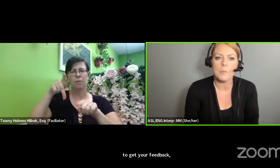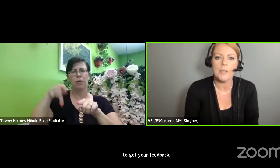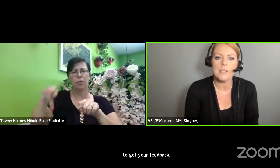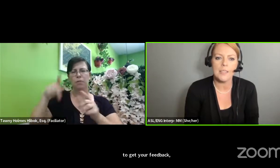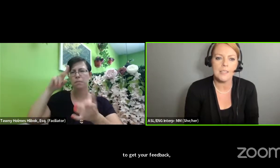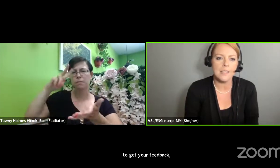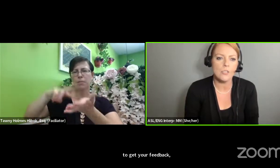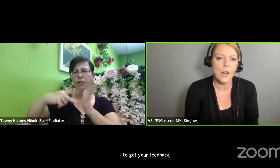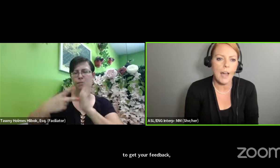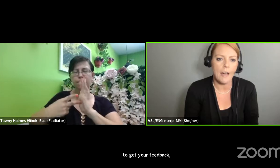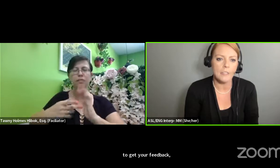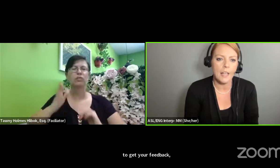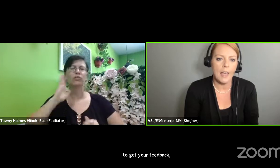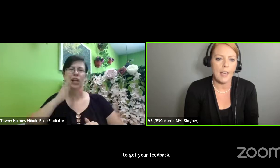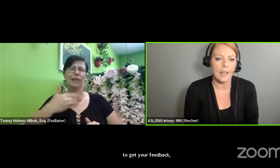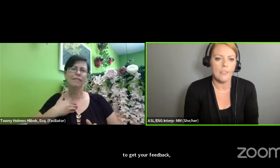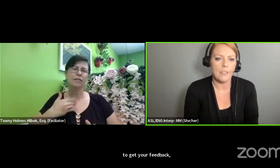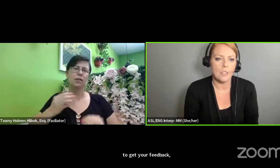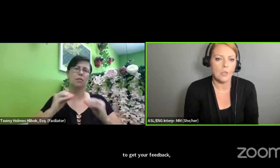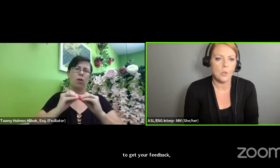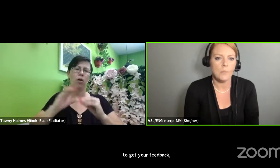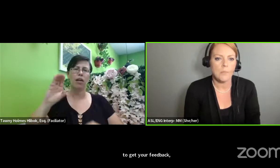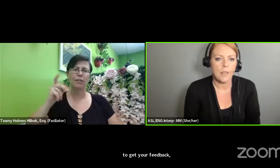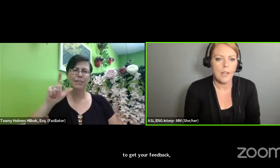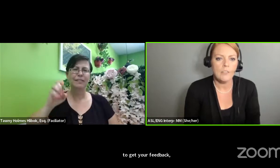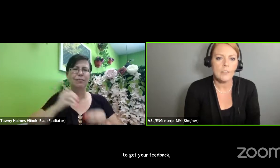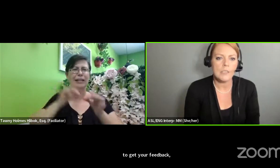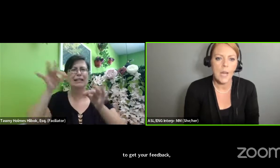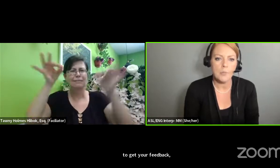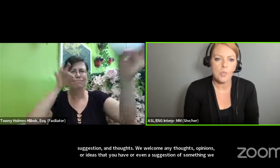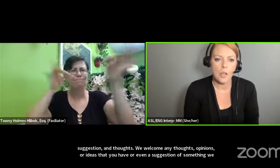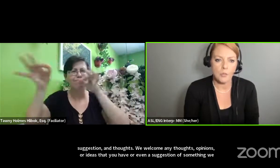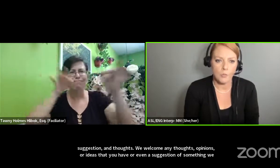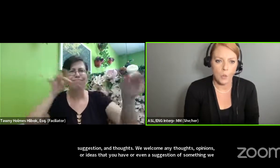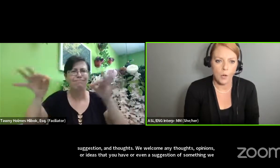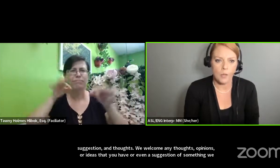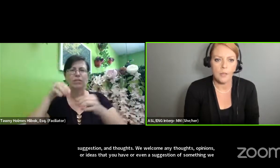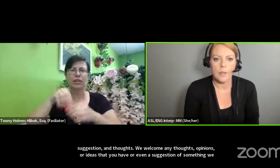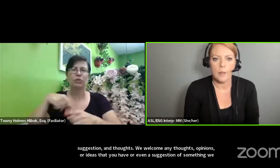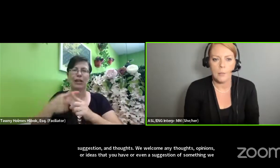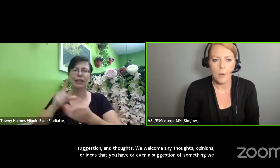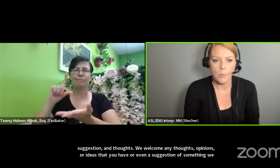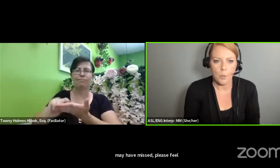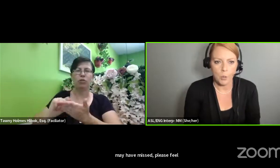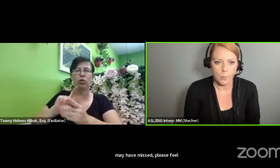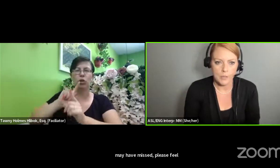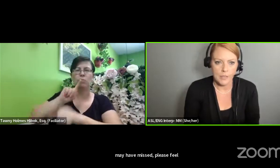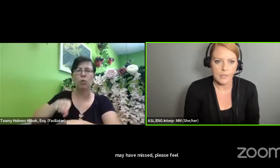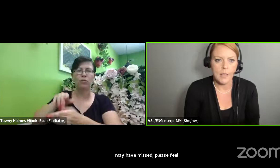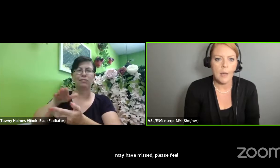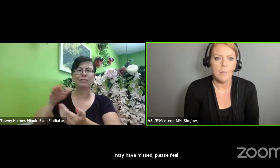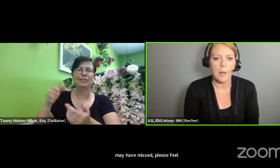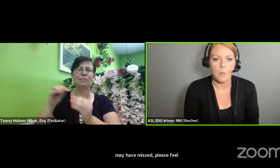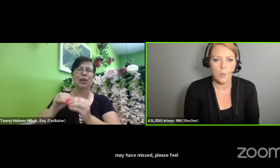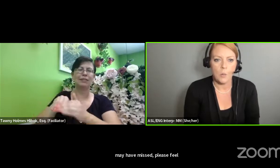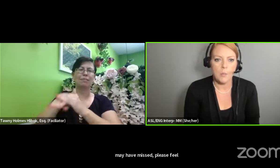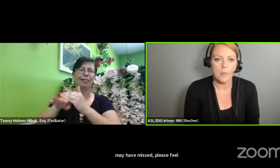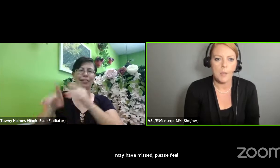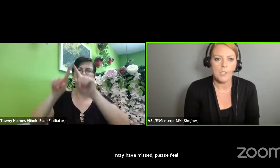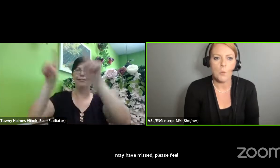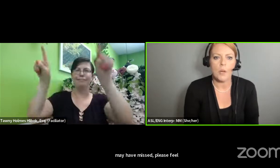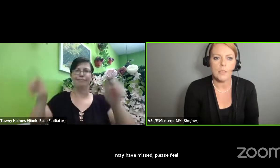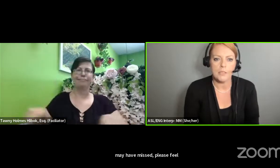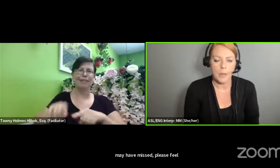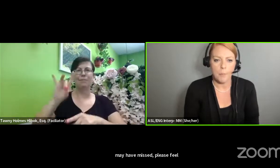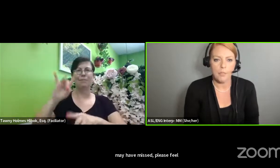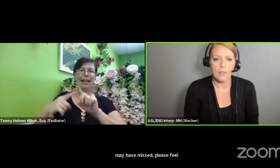do those, because this is a draft and I've given you kind of a snapshot for PowerPoint purposes, but we will be in